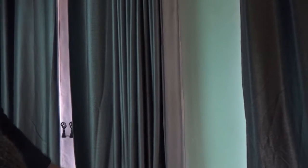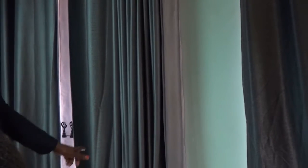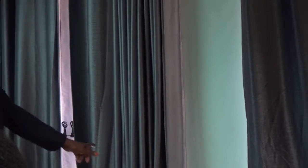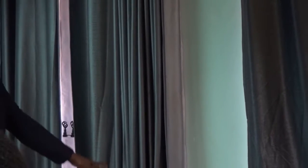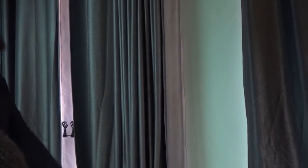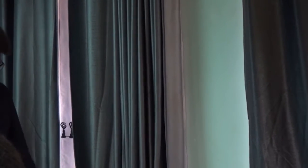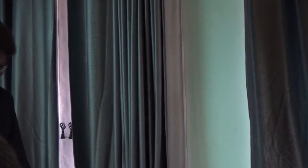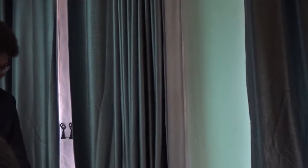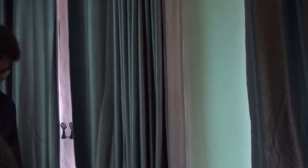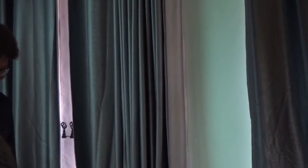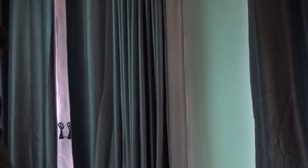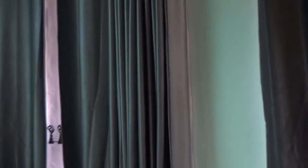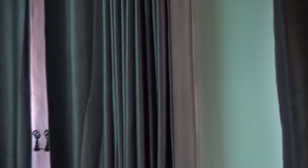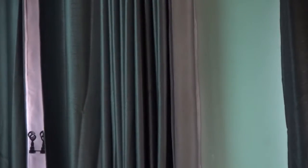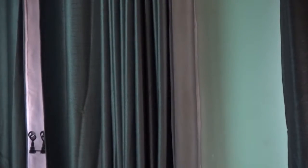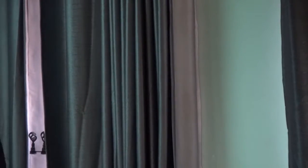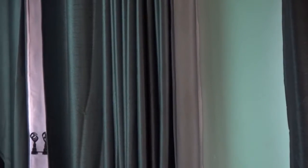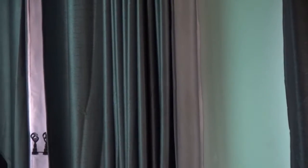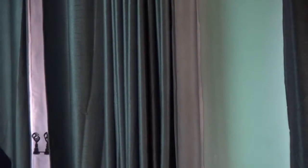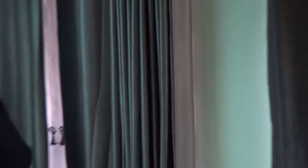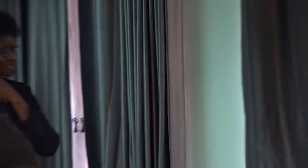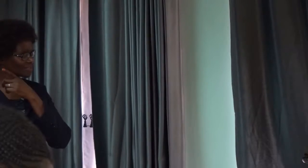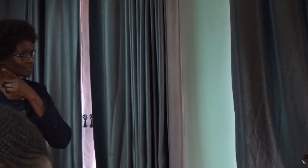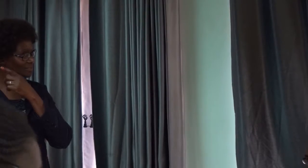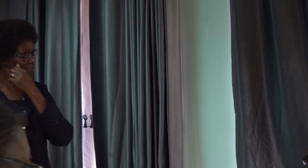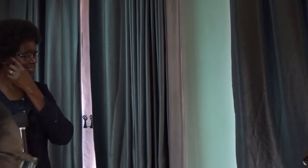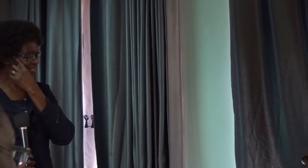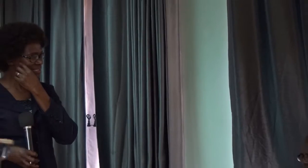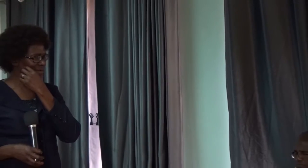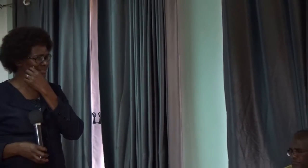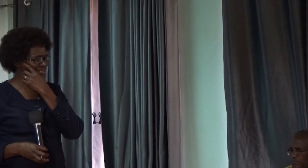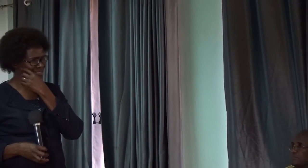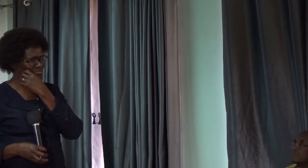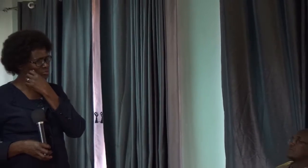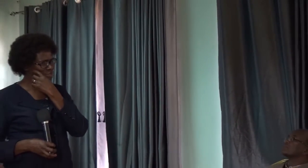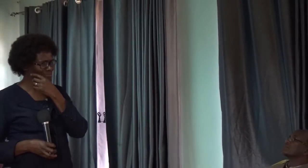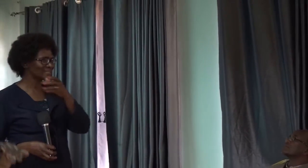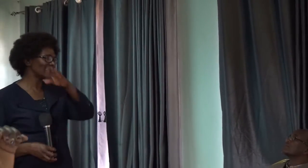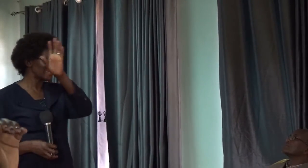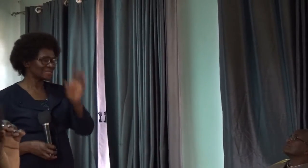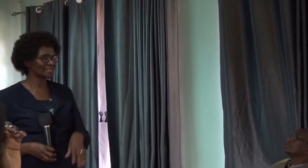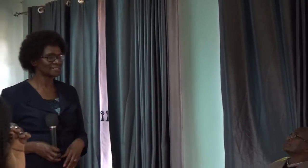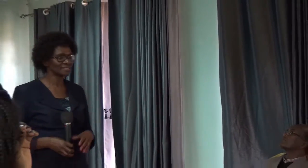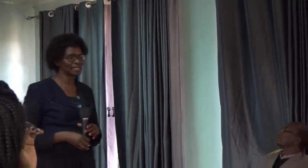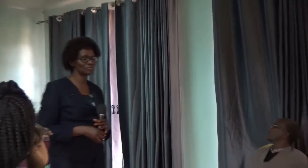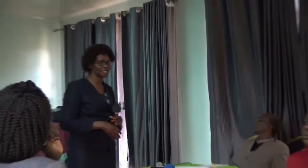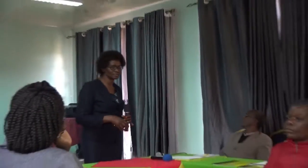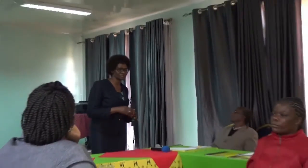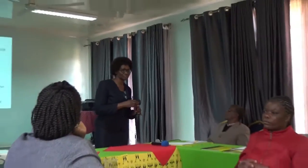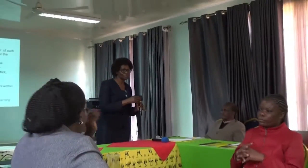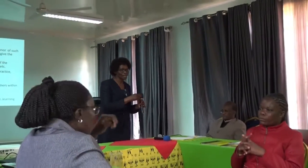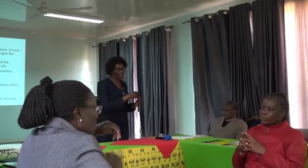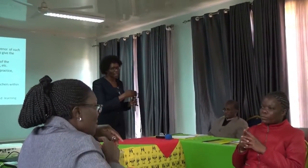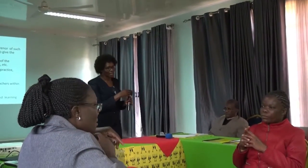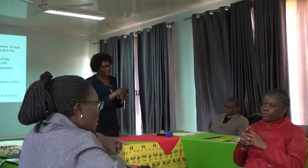chemistry. Teaching chemistry. Actually, my books are in the. They didn't come in the red book, but they are in the red